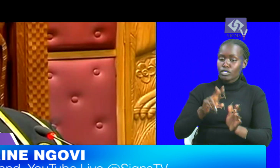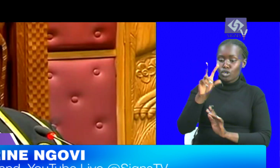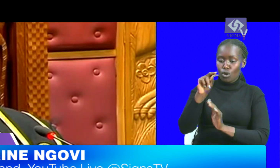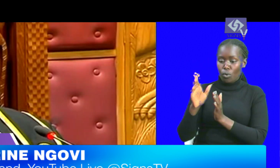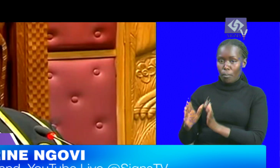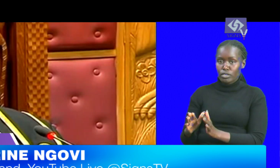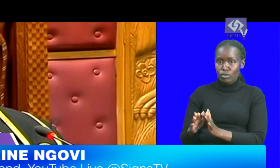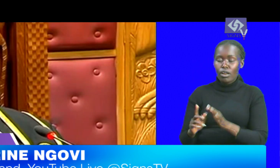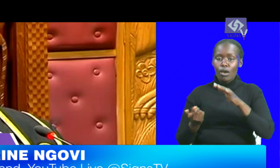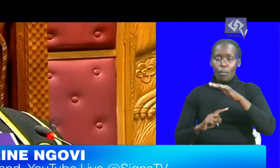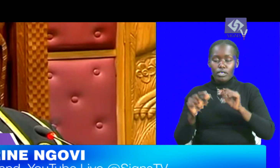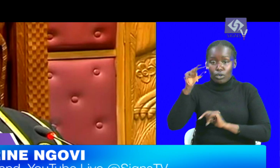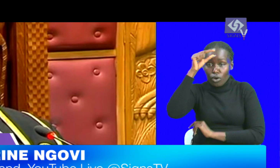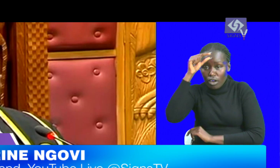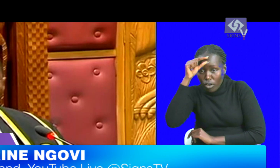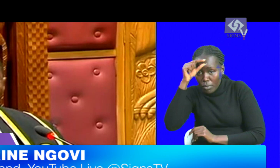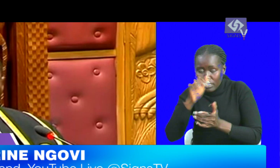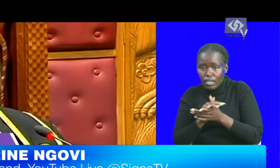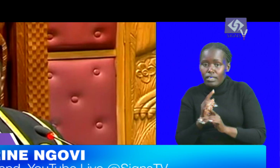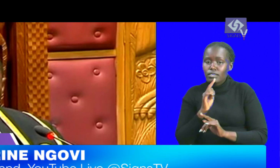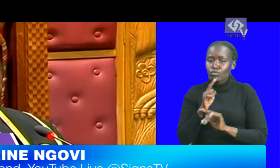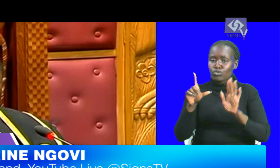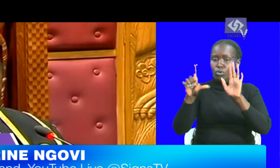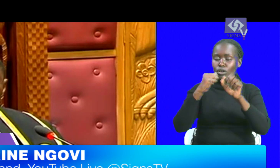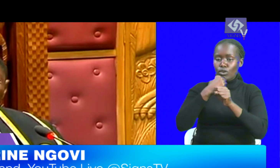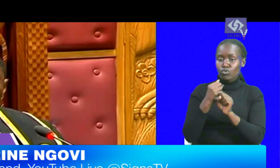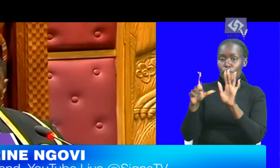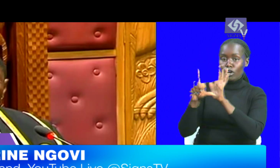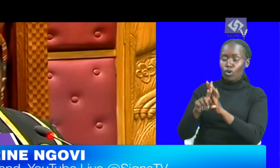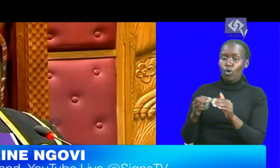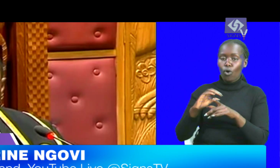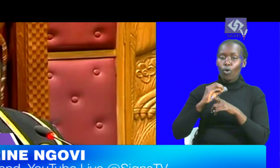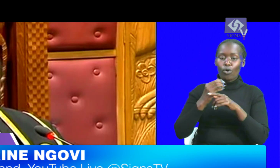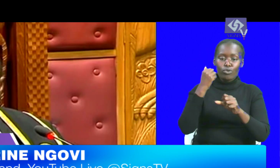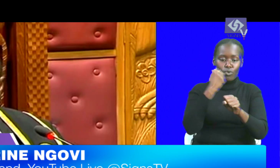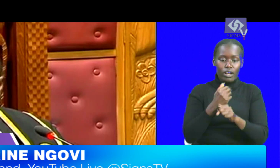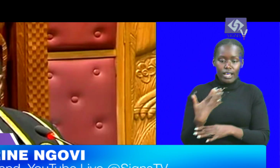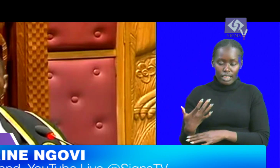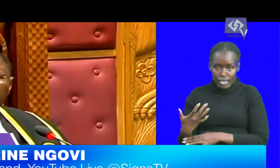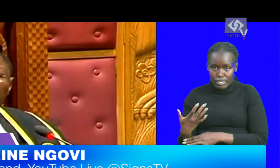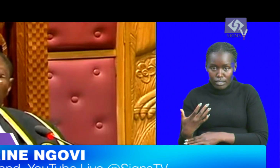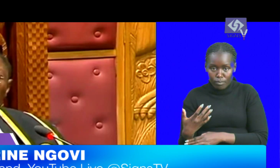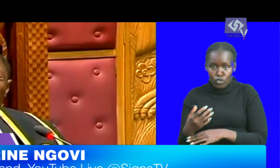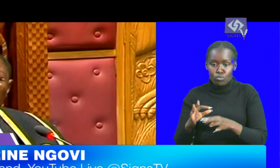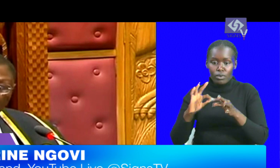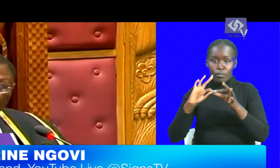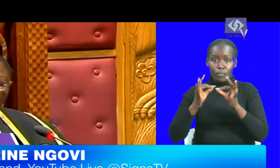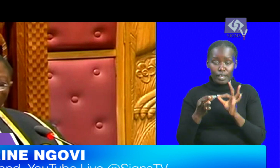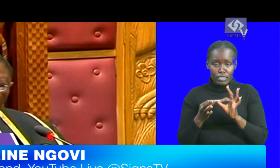government can purport to make law or do things that appear to be interpreted that they have made law, because they have